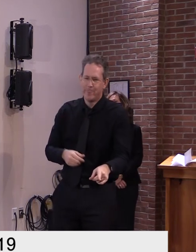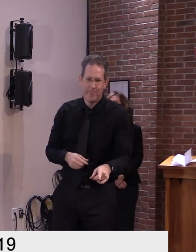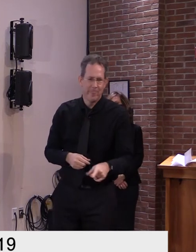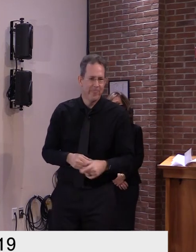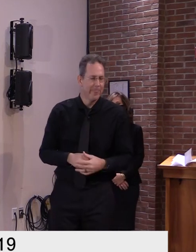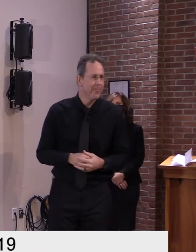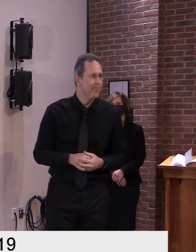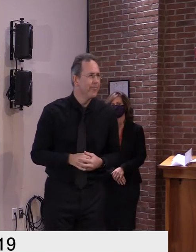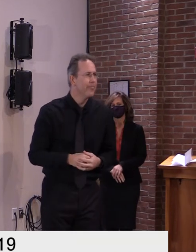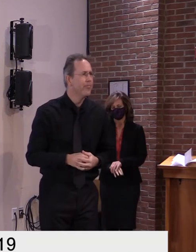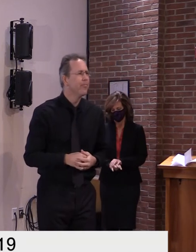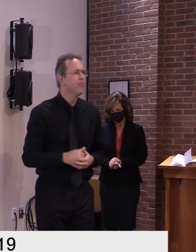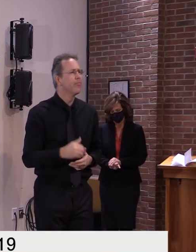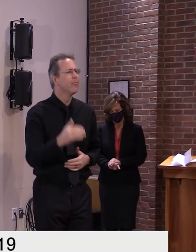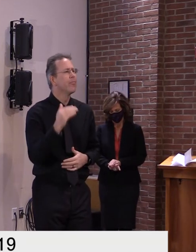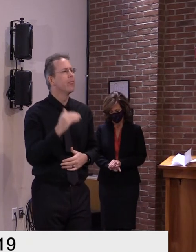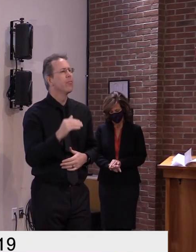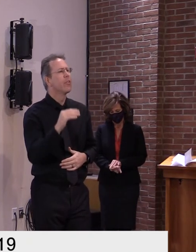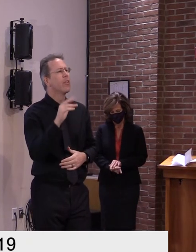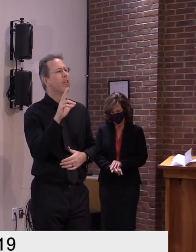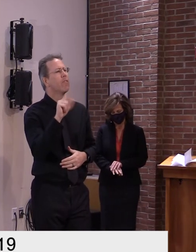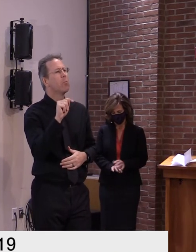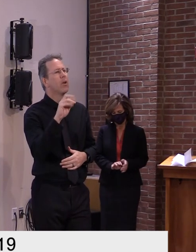Tom, the Vermont Standard.